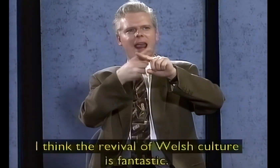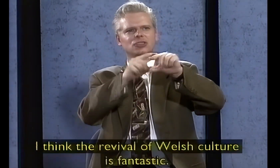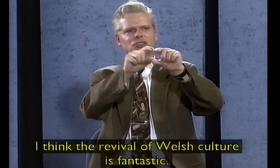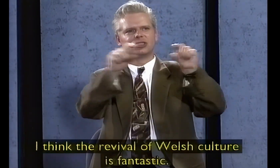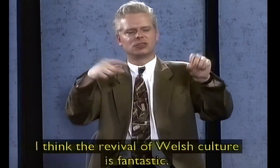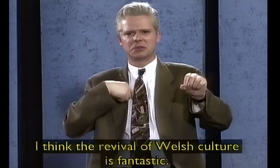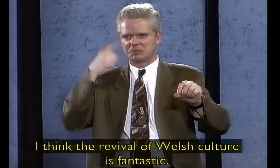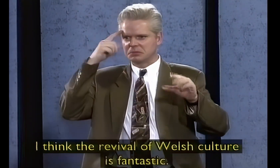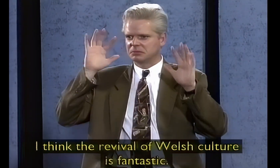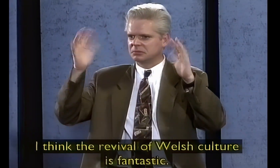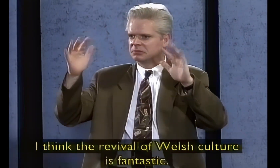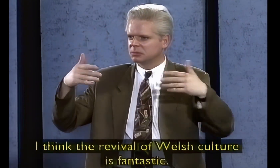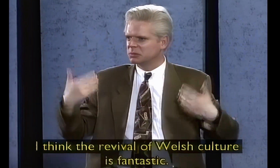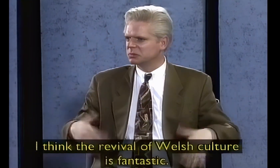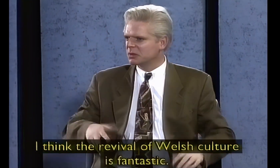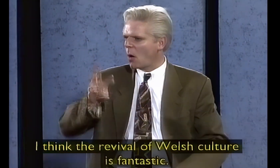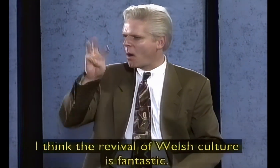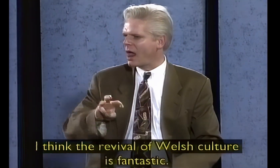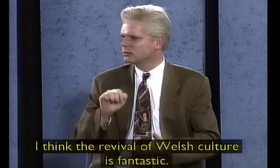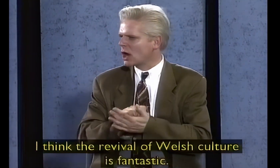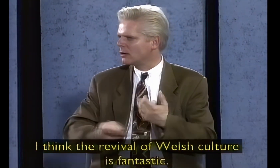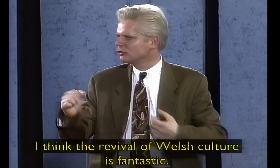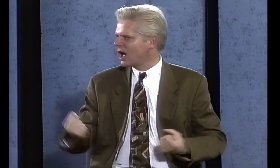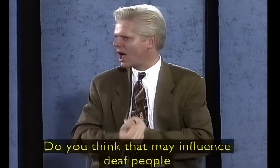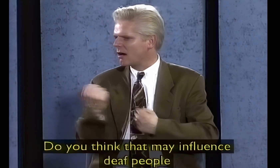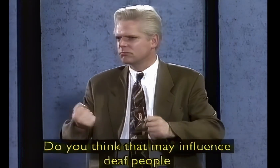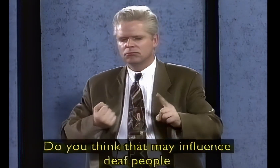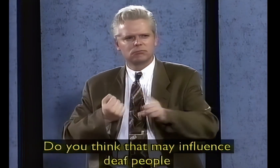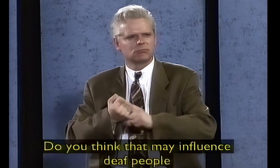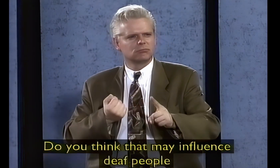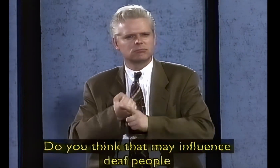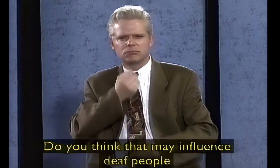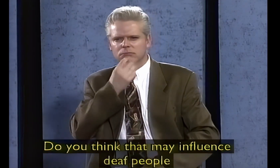2 languages. It's wonderful, in English and Welsh. I think the revival of Welsh